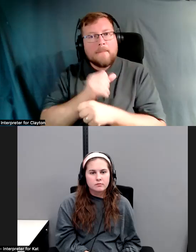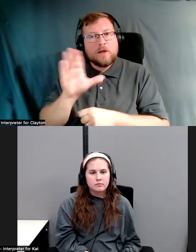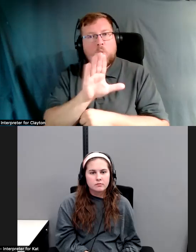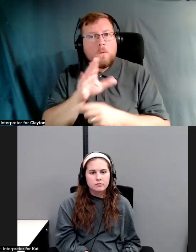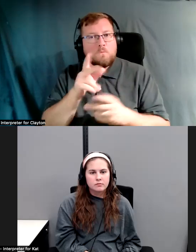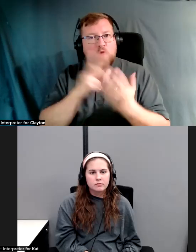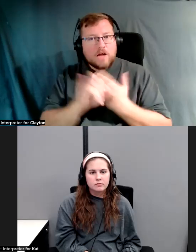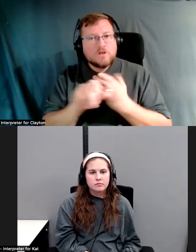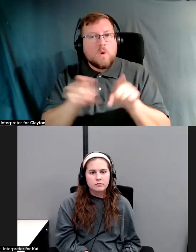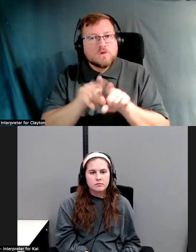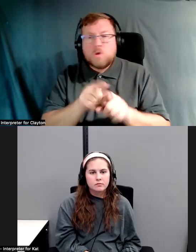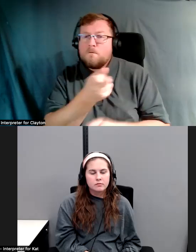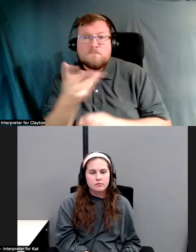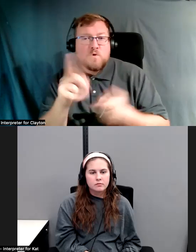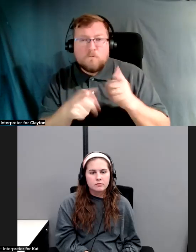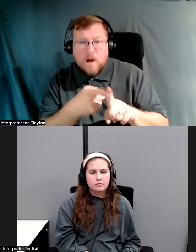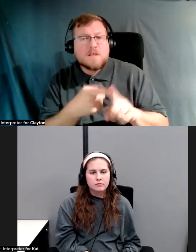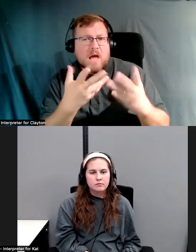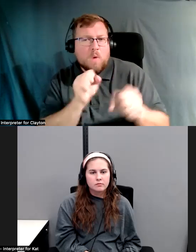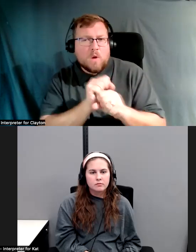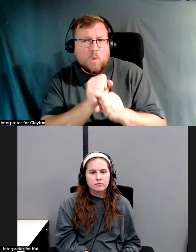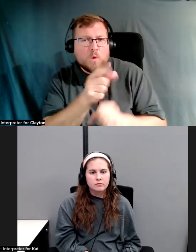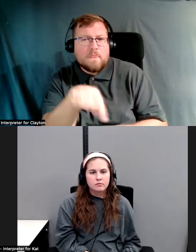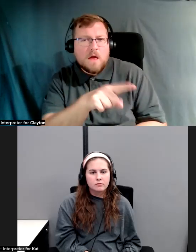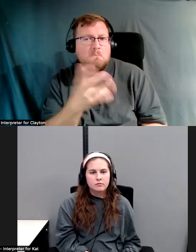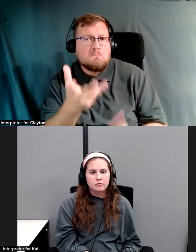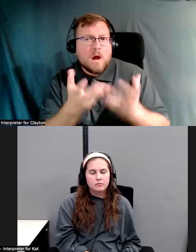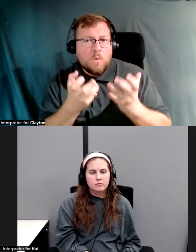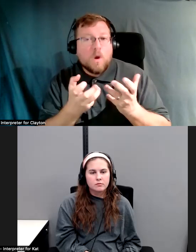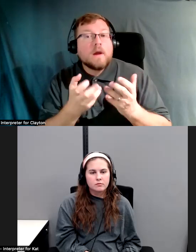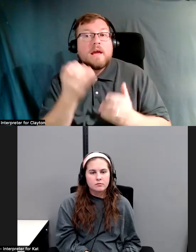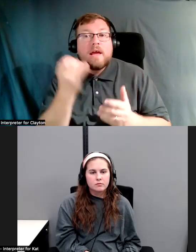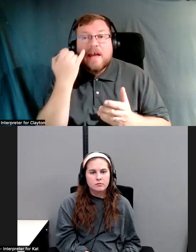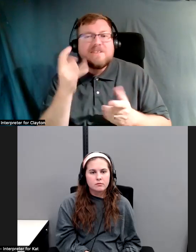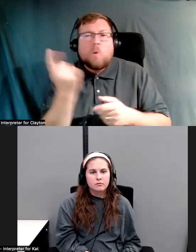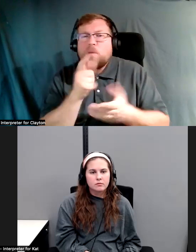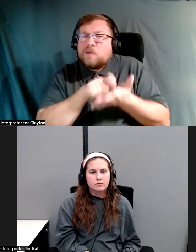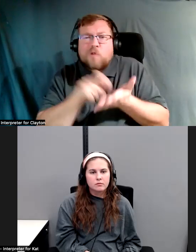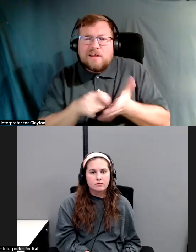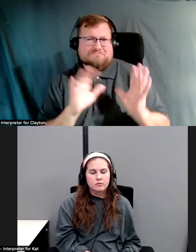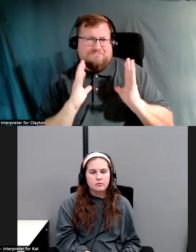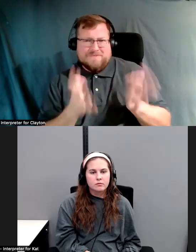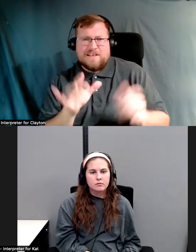So I got a few friends in mind that I would like to work with, and even if that's just in writing collaboration.